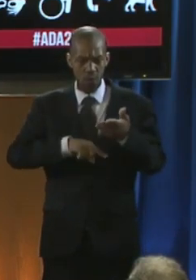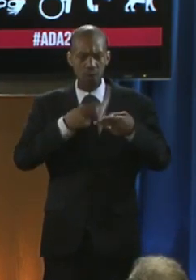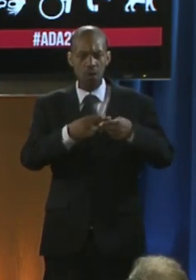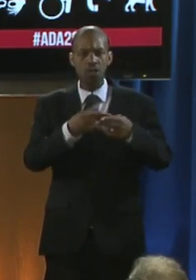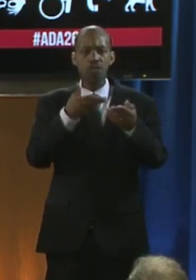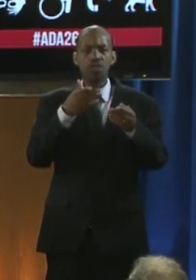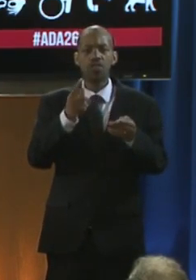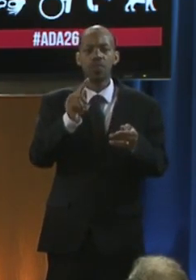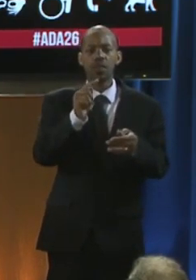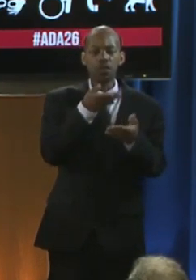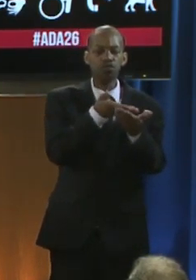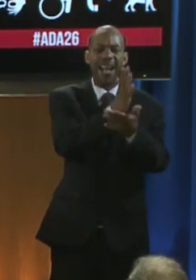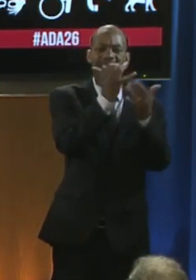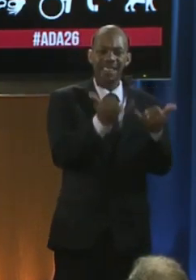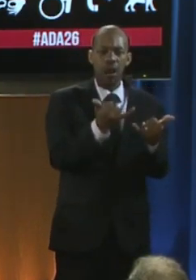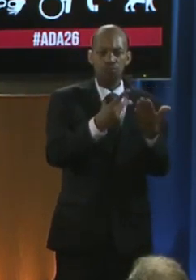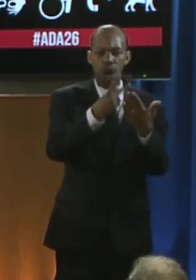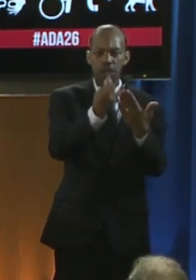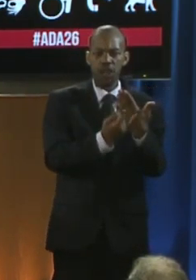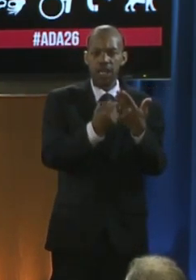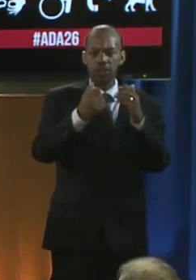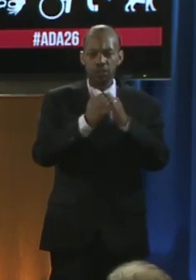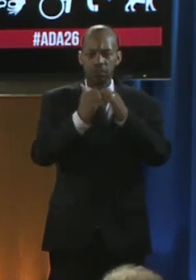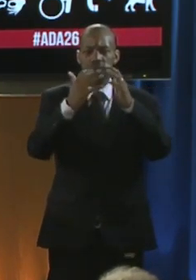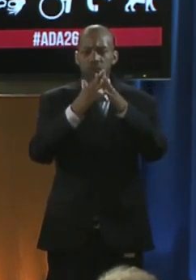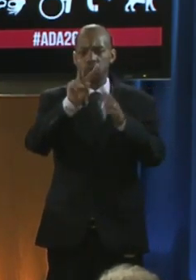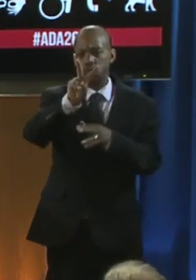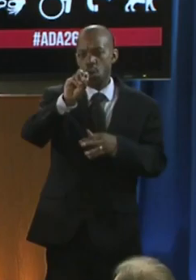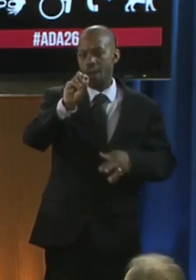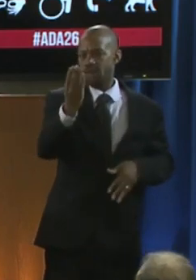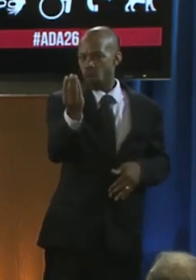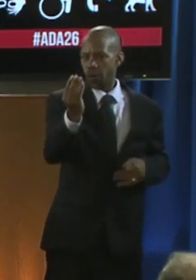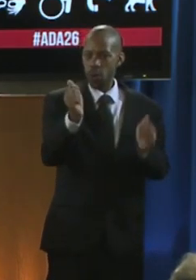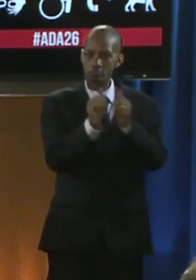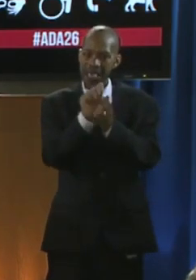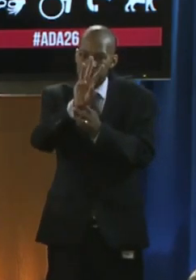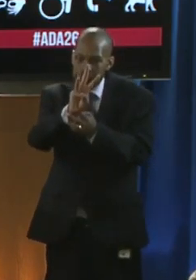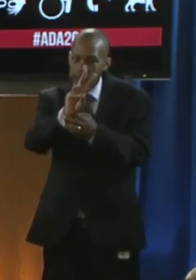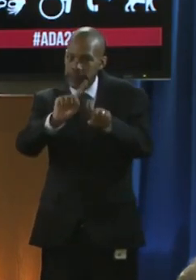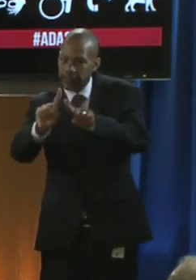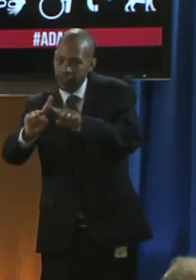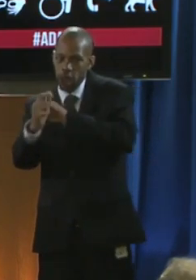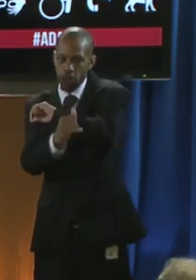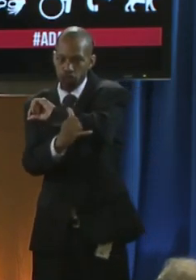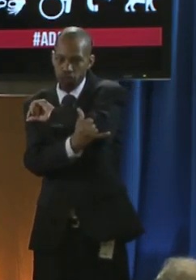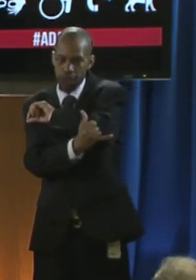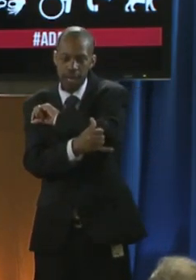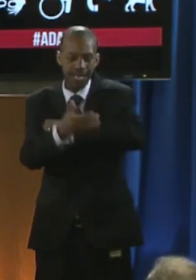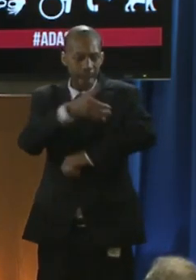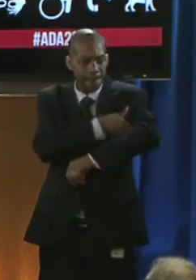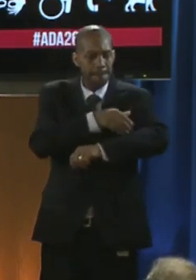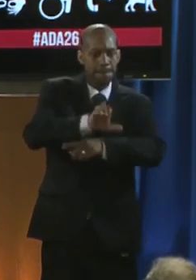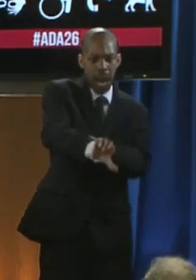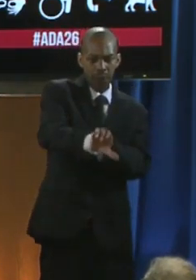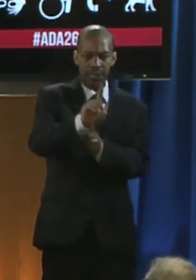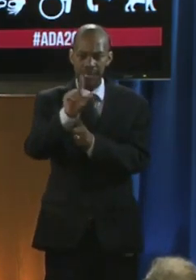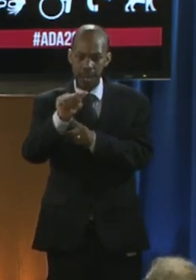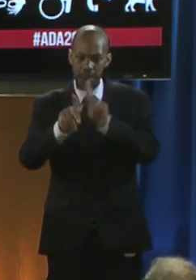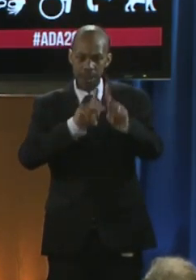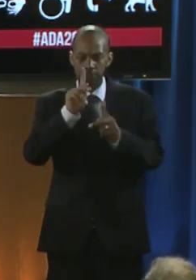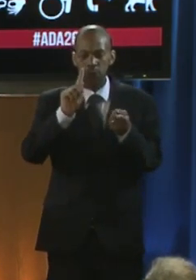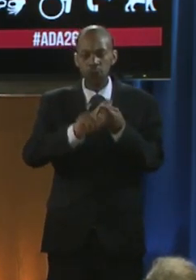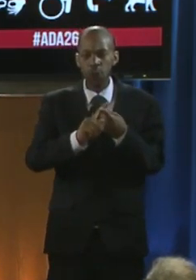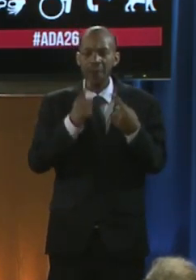Now Project, launched in 2014 with six countries. It is empowering disabled people to